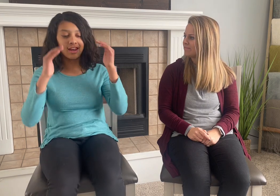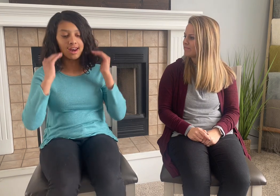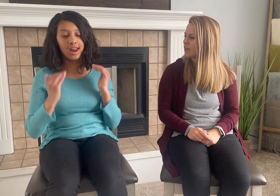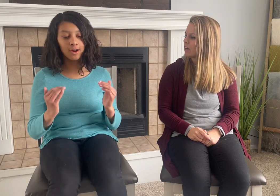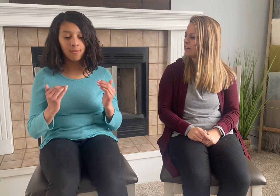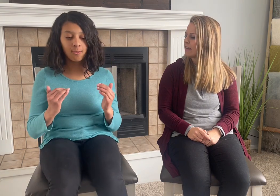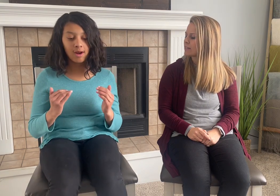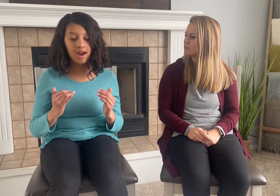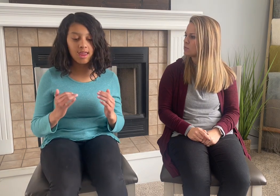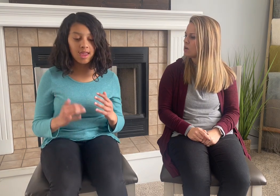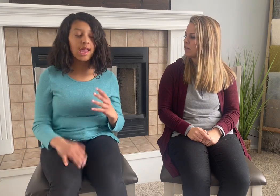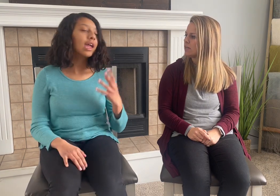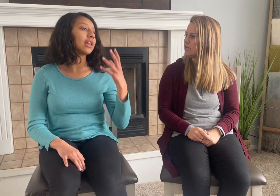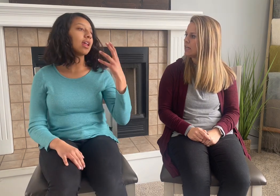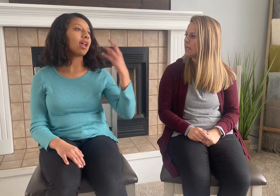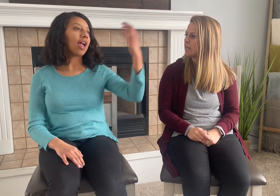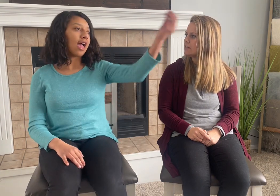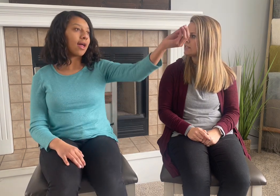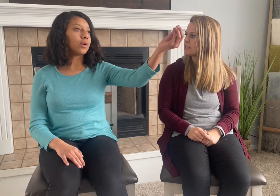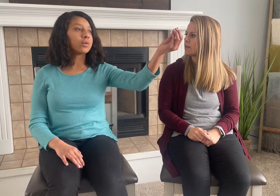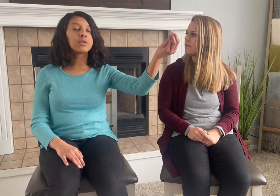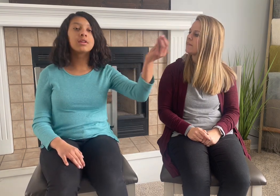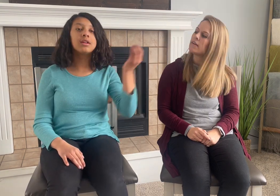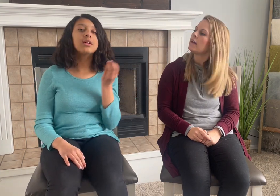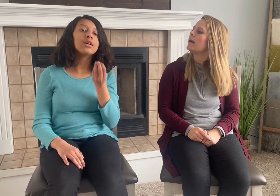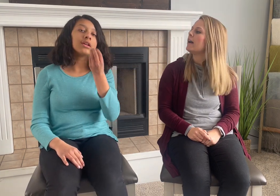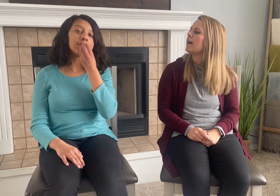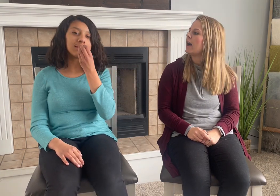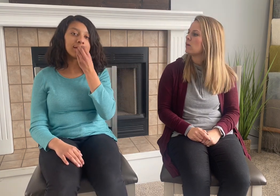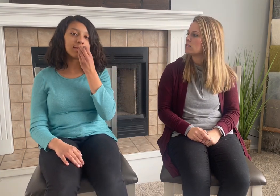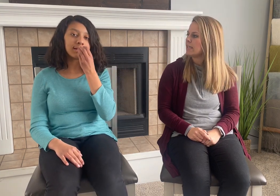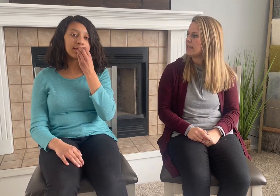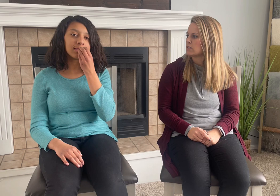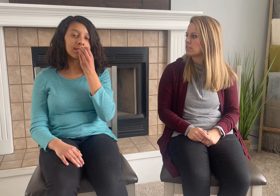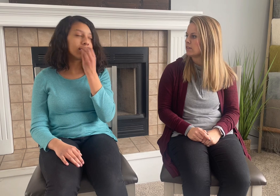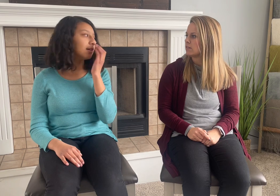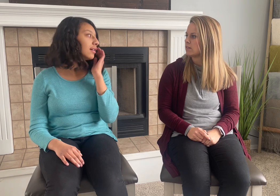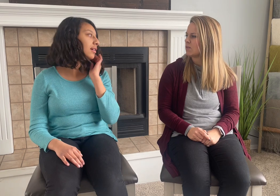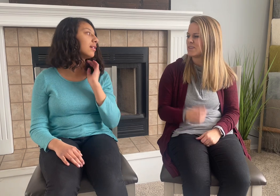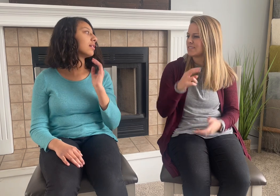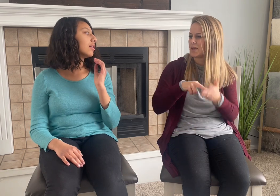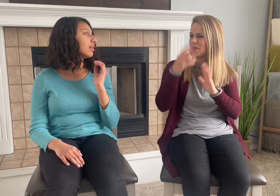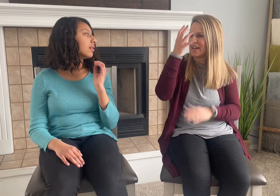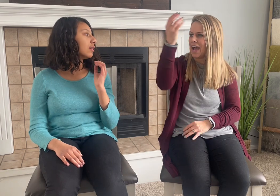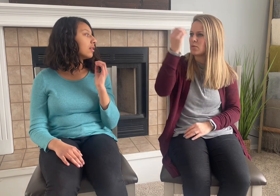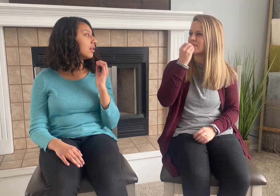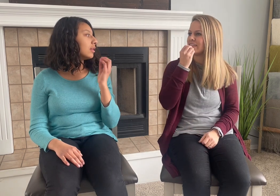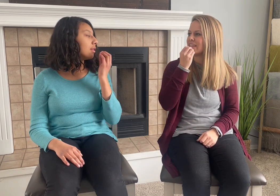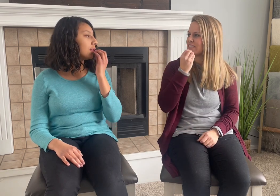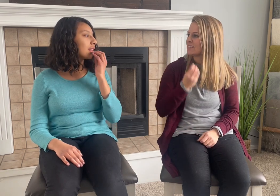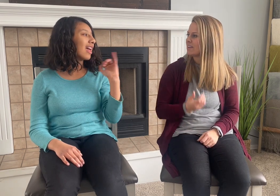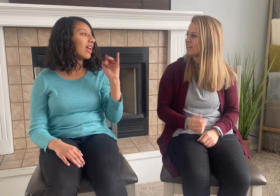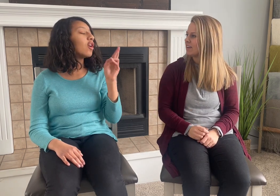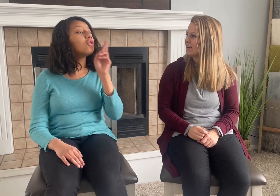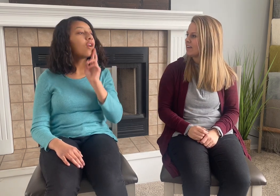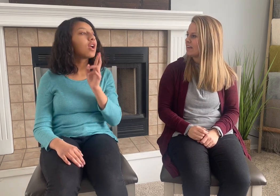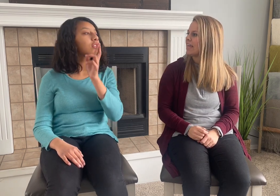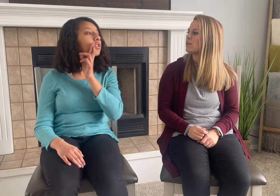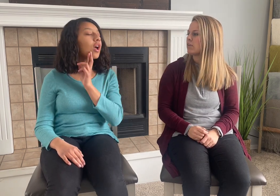Our next one is out to eat. What does that mean? Out to eat. Like a